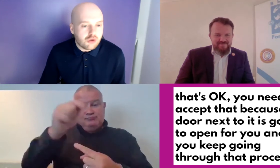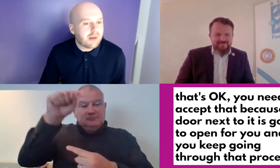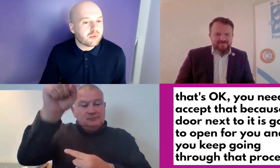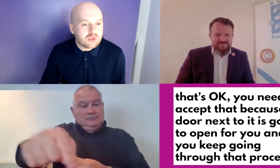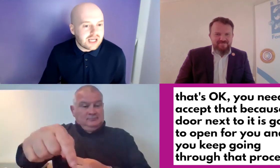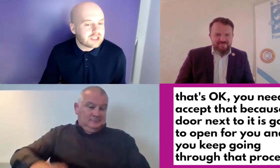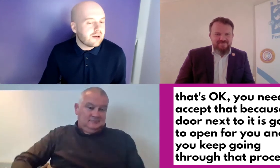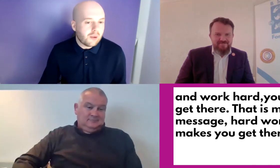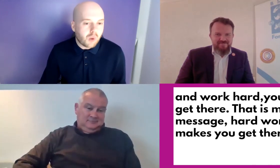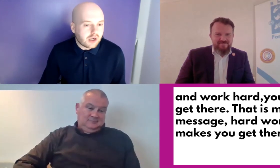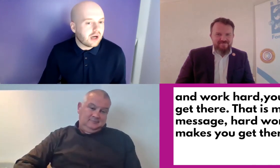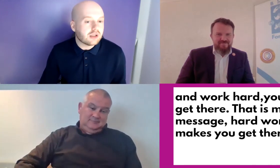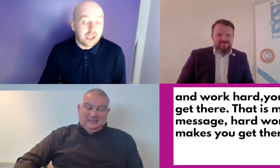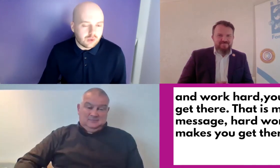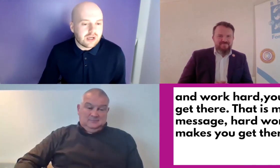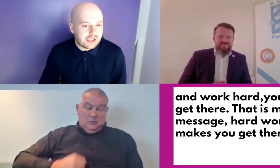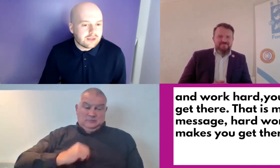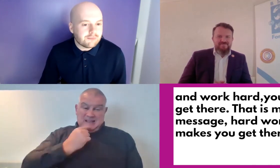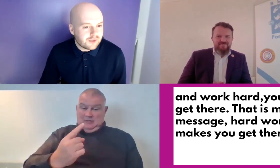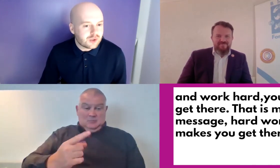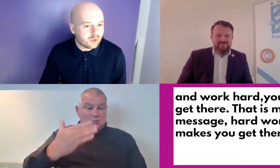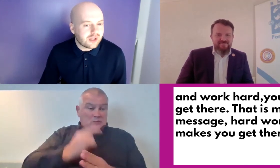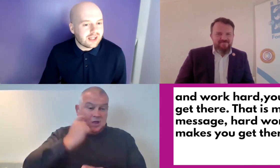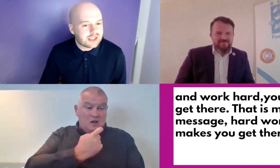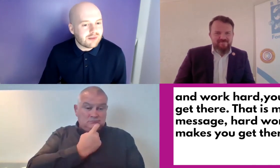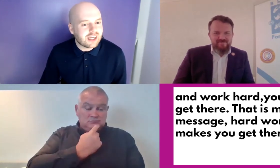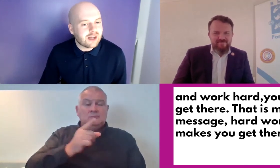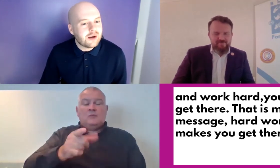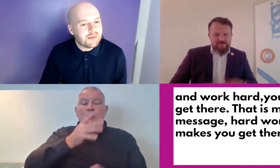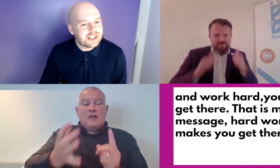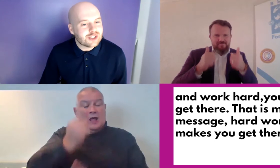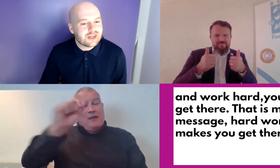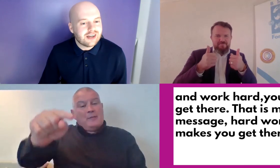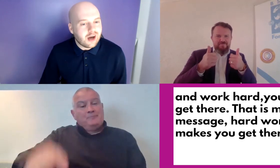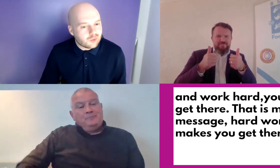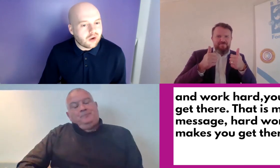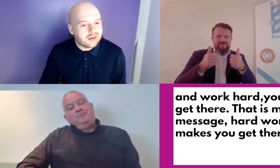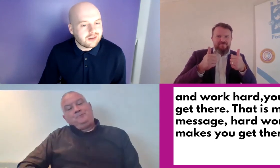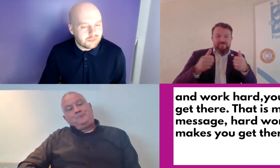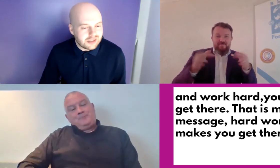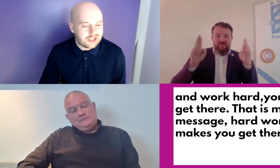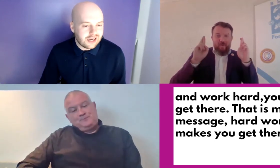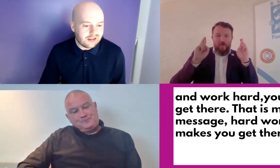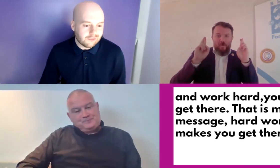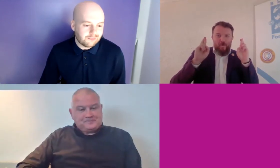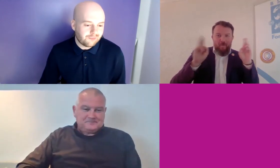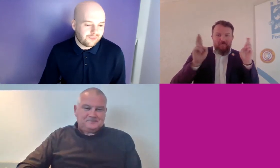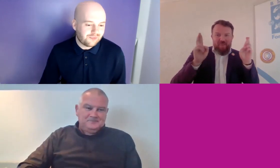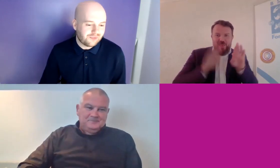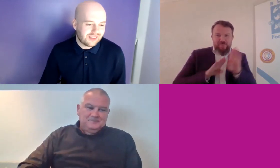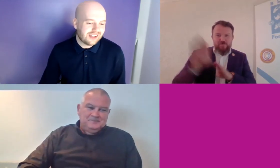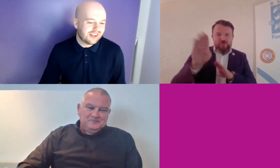through that process. Work hard and you'll get there. So that's my kind of message. Hard work makes you get there.